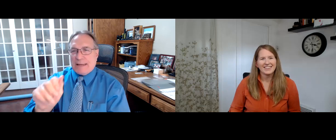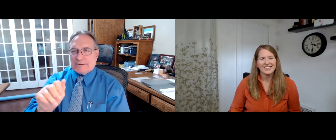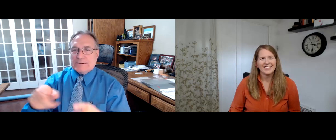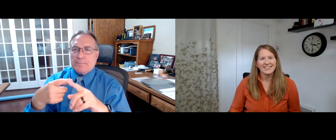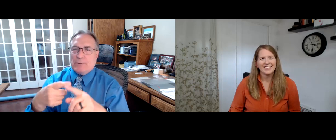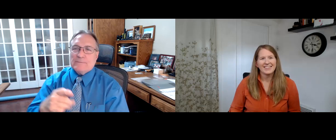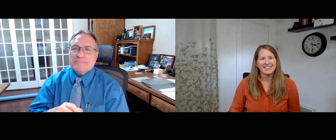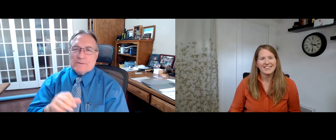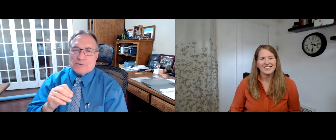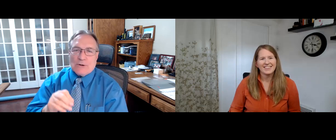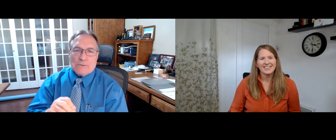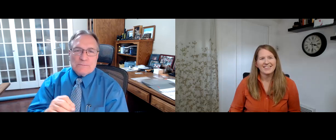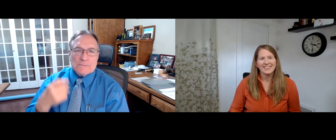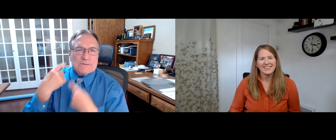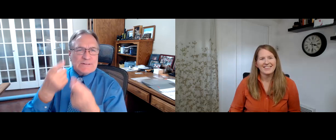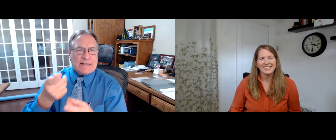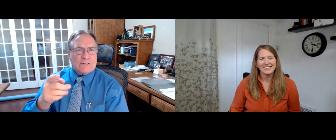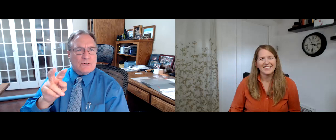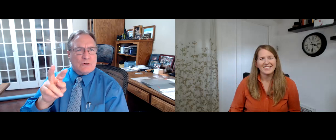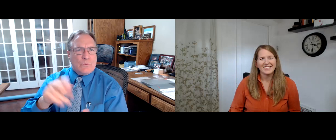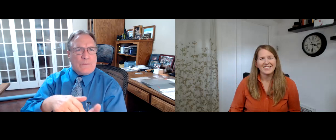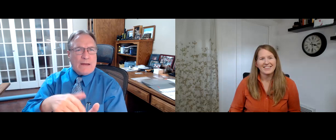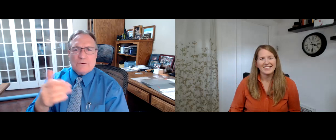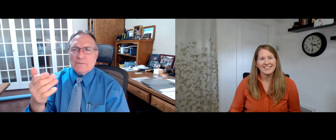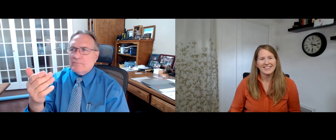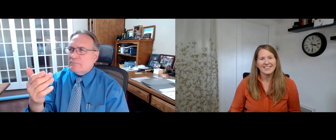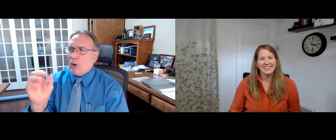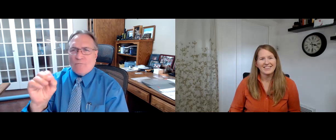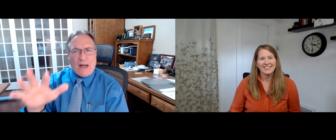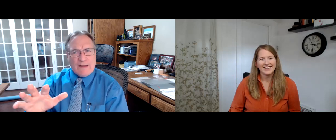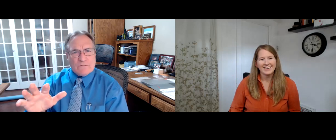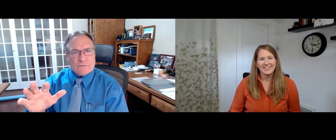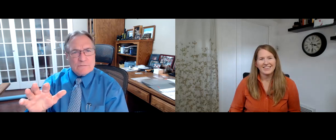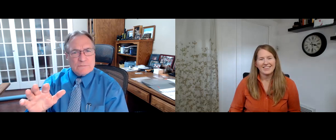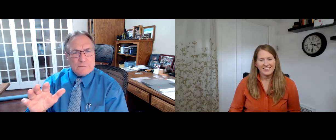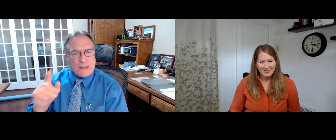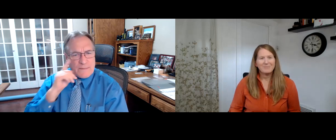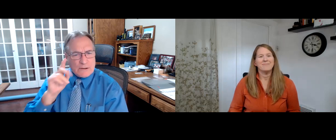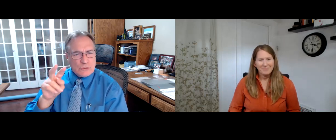Mesa Temple. So since 2005.